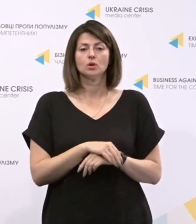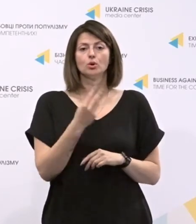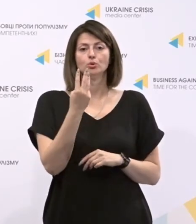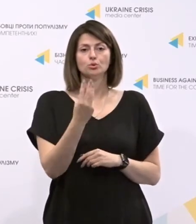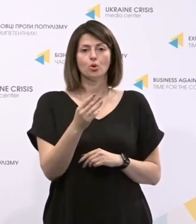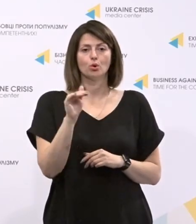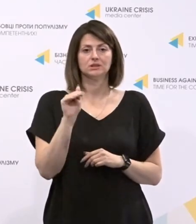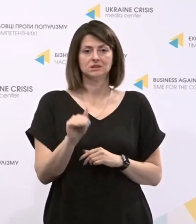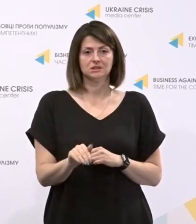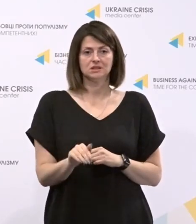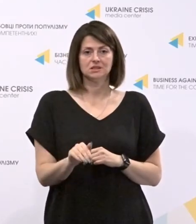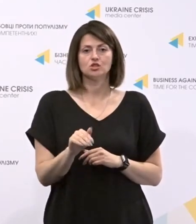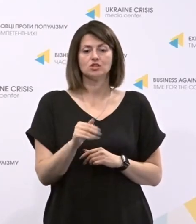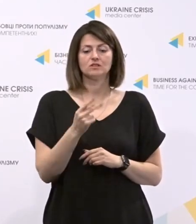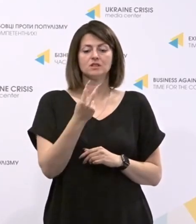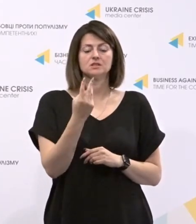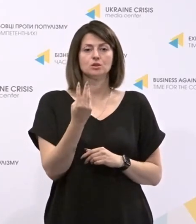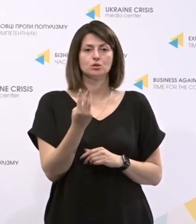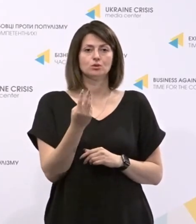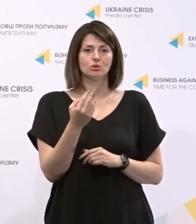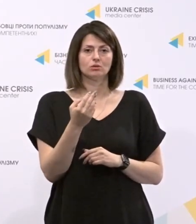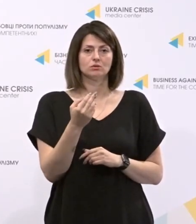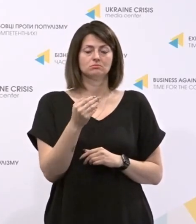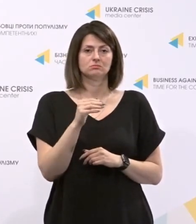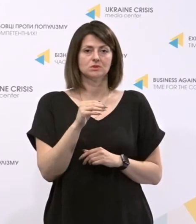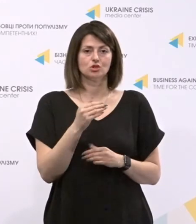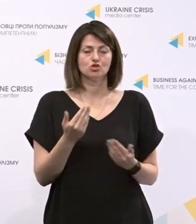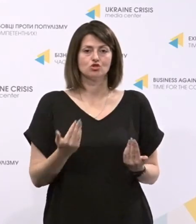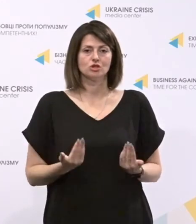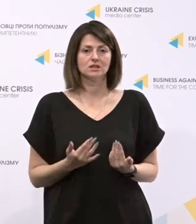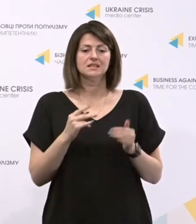9,000 civilians who have been injured.